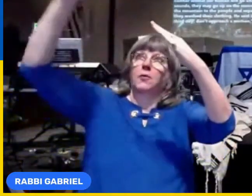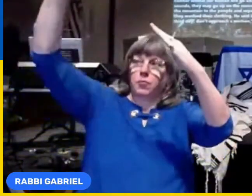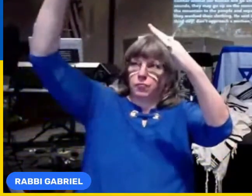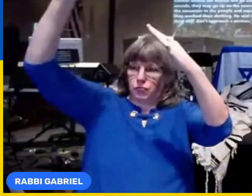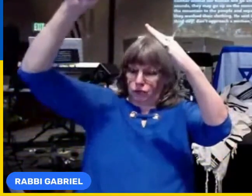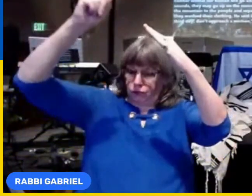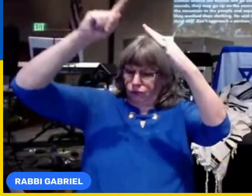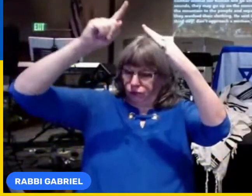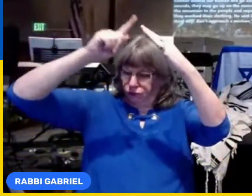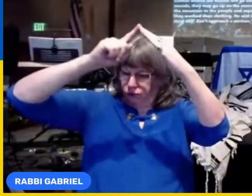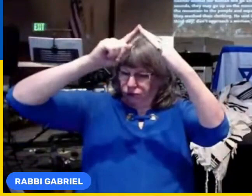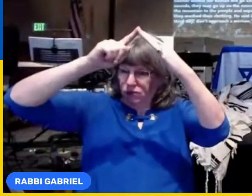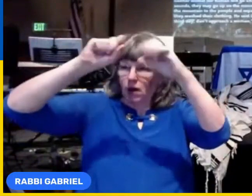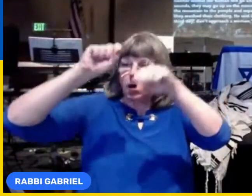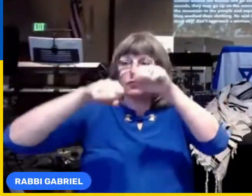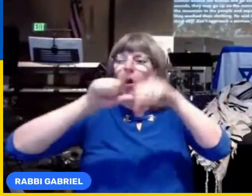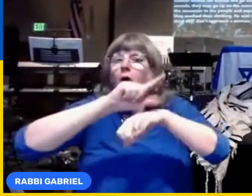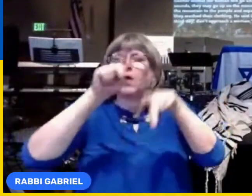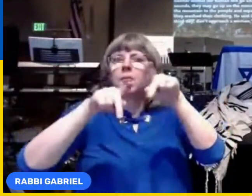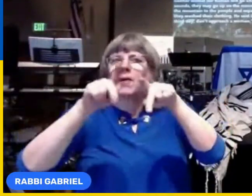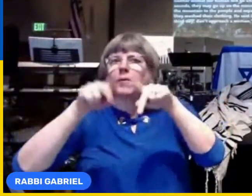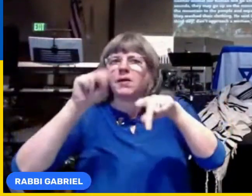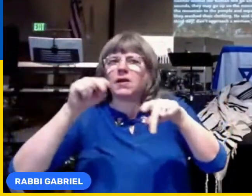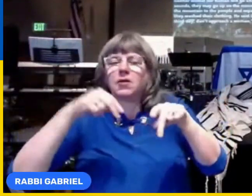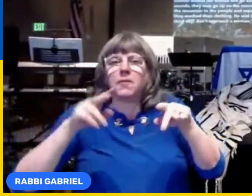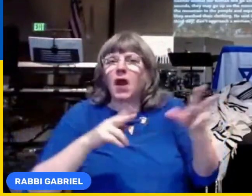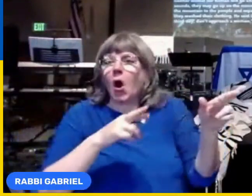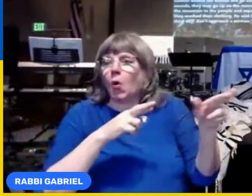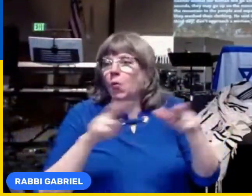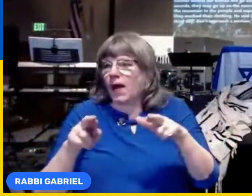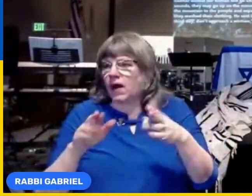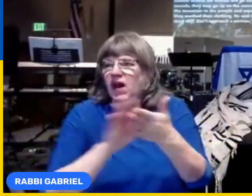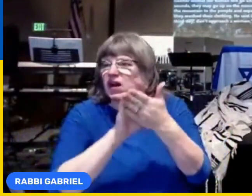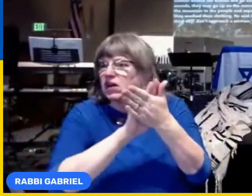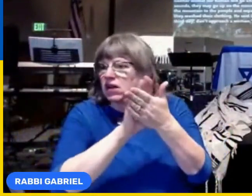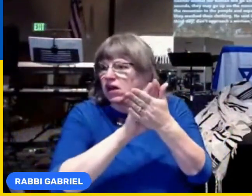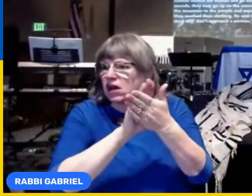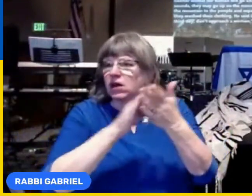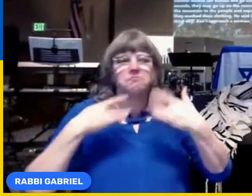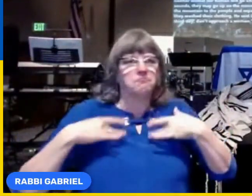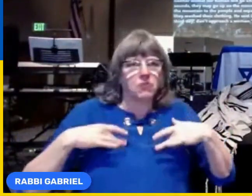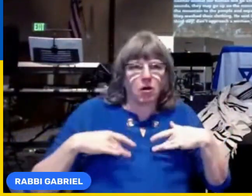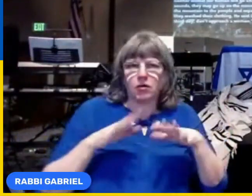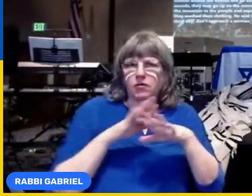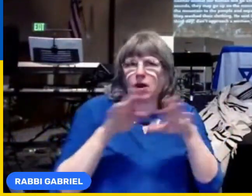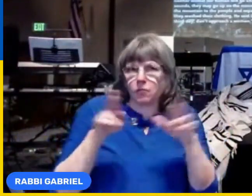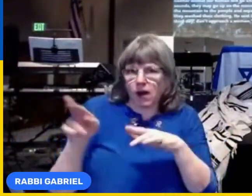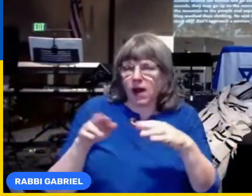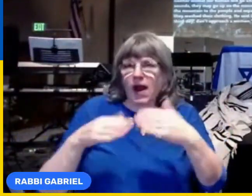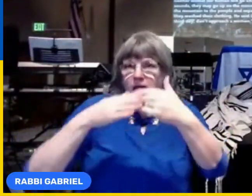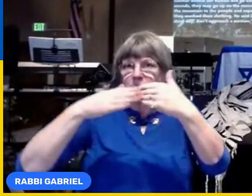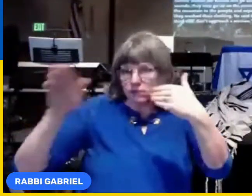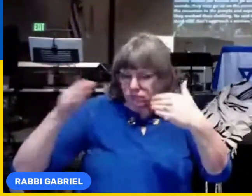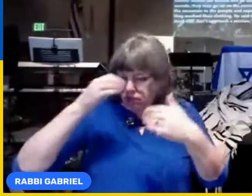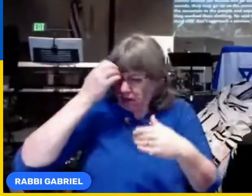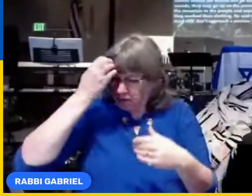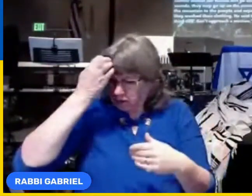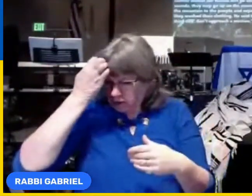animal nor human will be allowed to live. When the shofar sounds, they may go up the